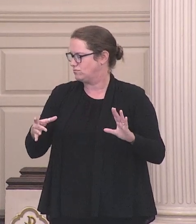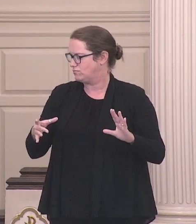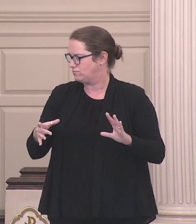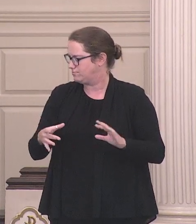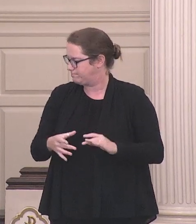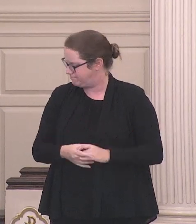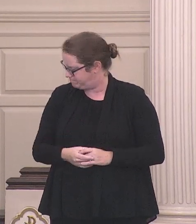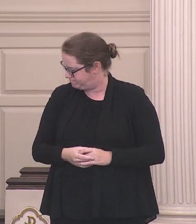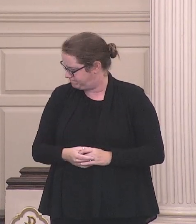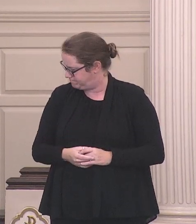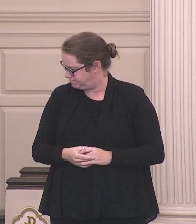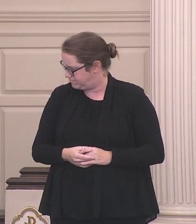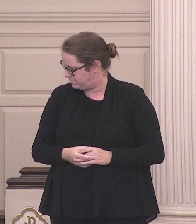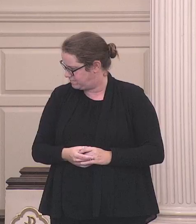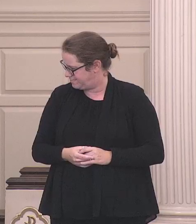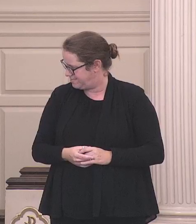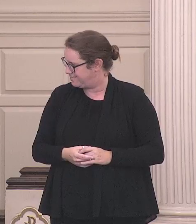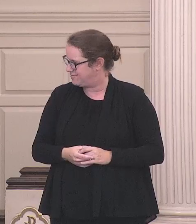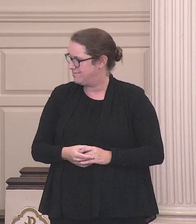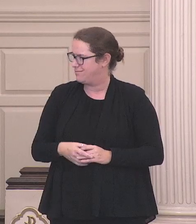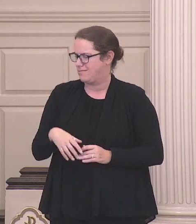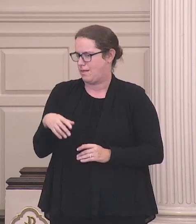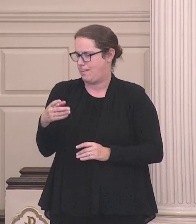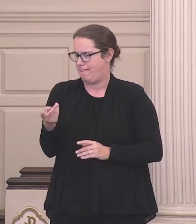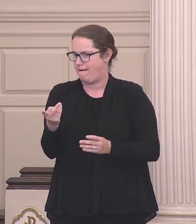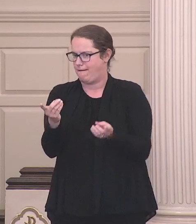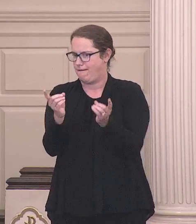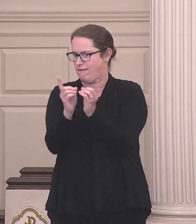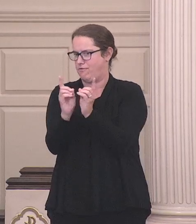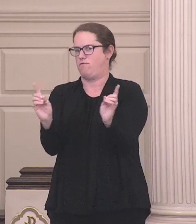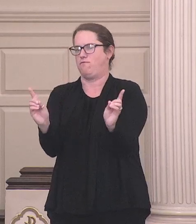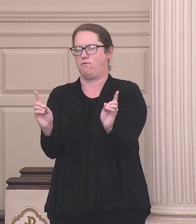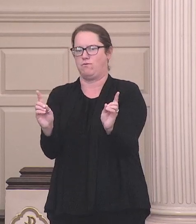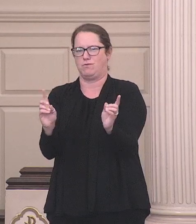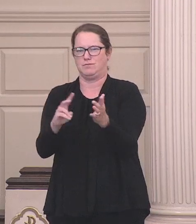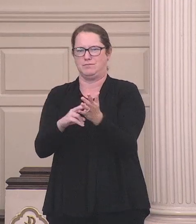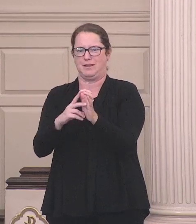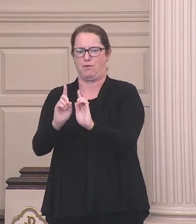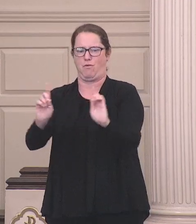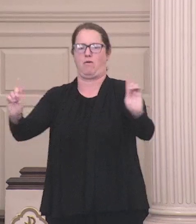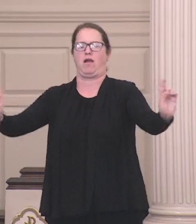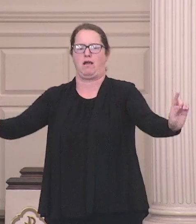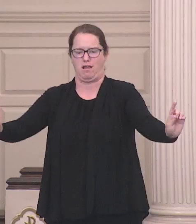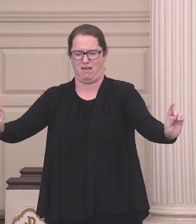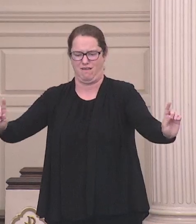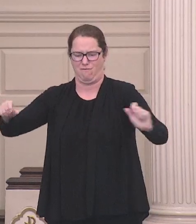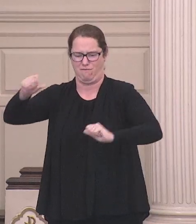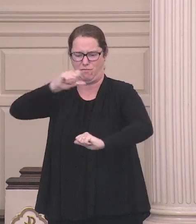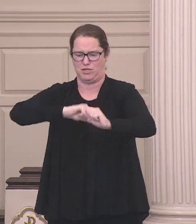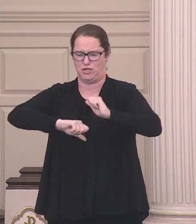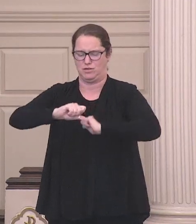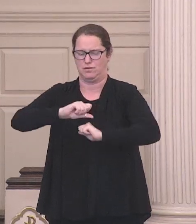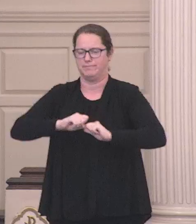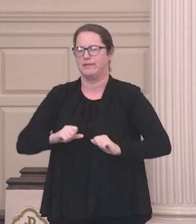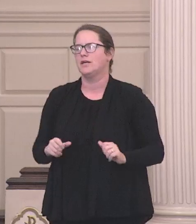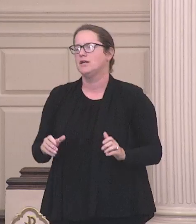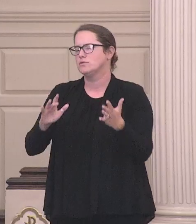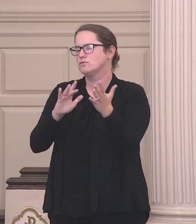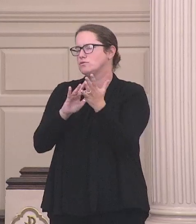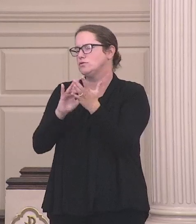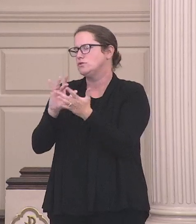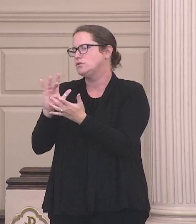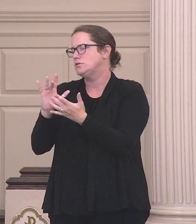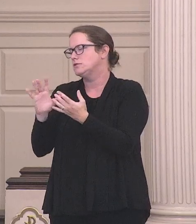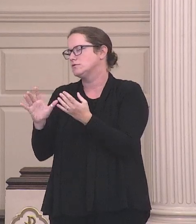are, they are divorced, they are away from one another. Jesus gives it a new